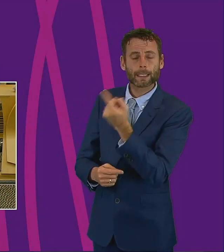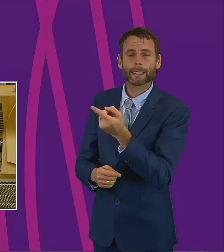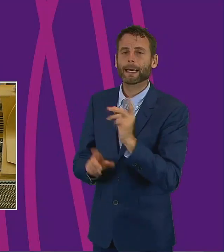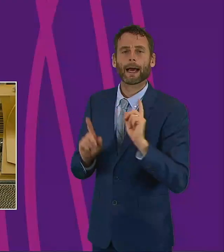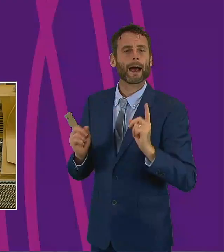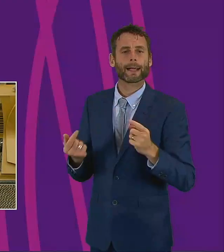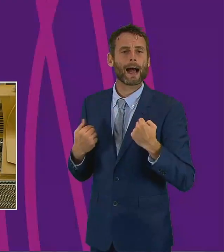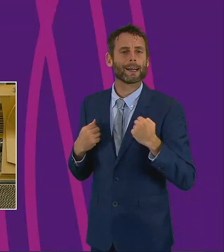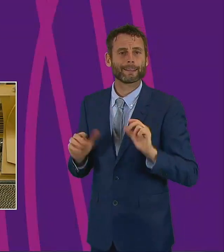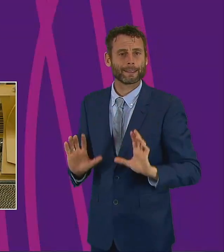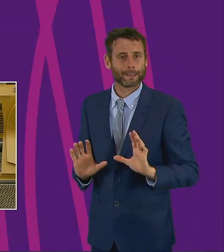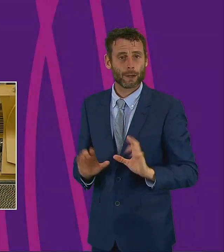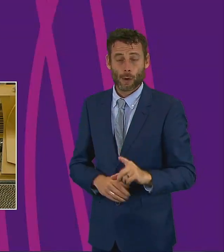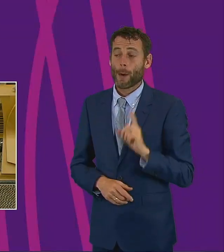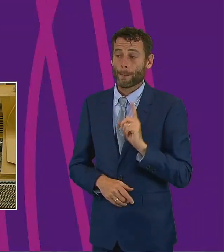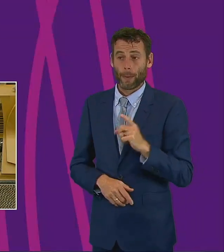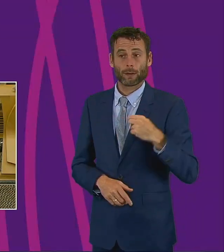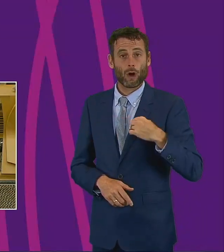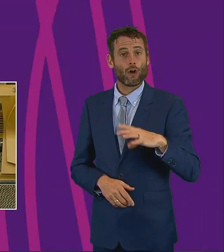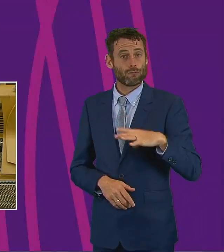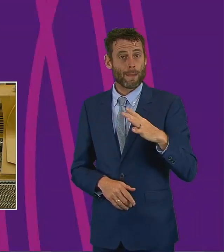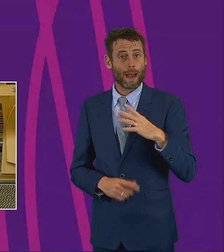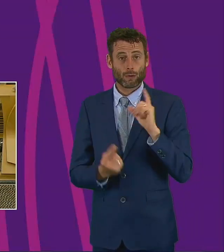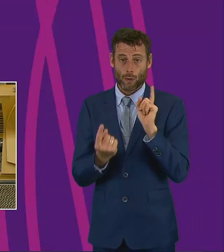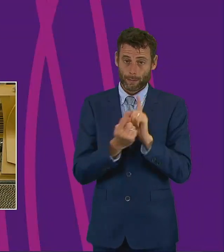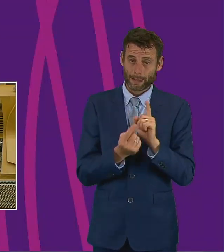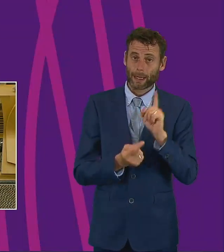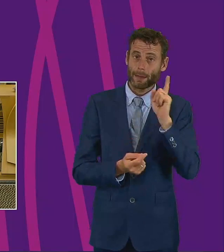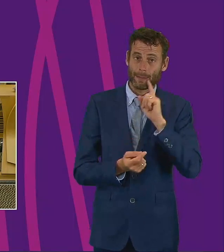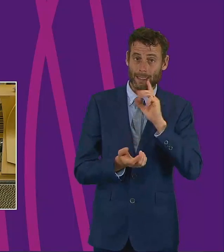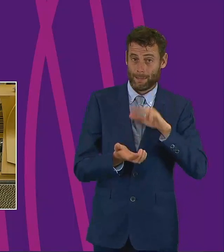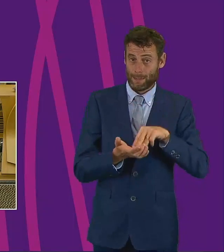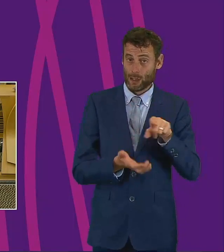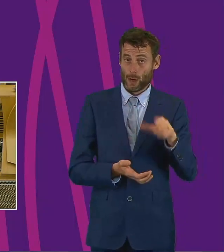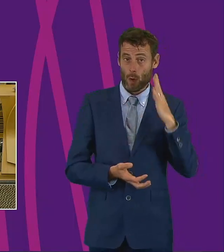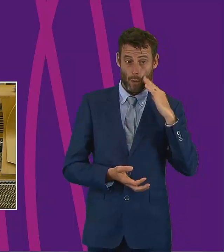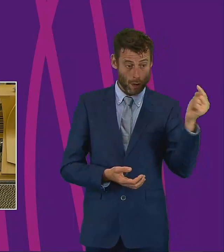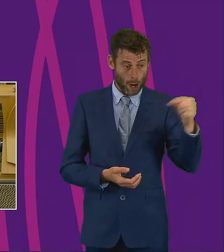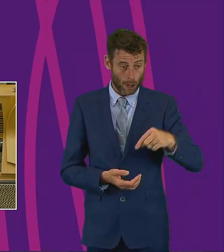course, be willing to meet with Mrs Midgley if she wants to do that when I come to